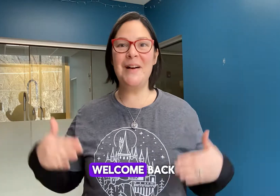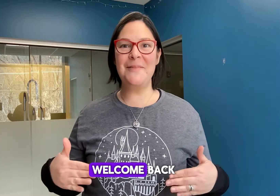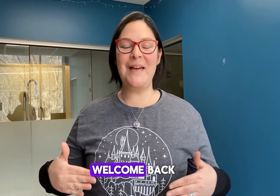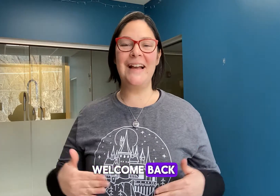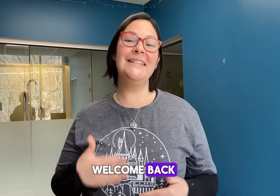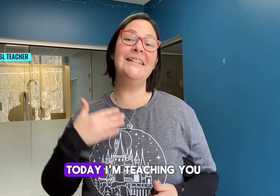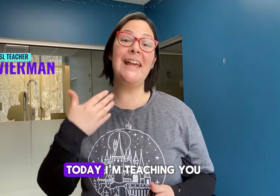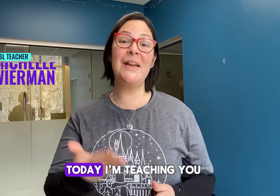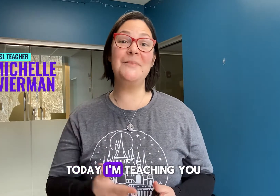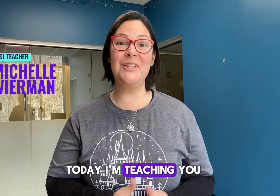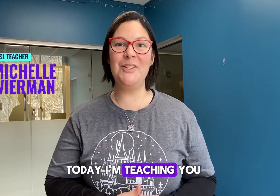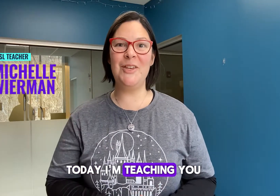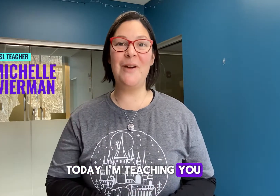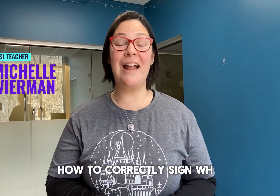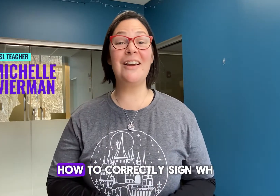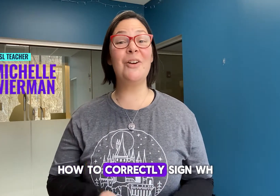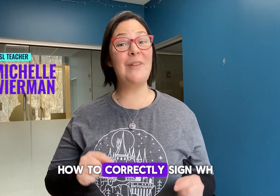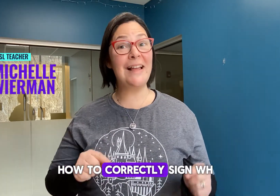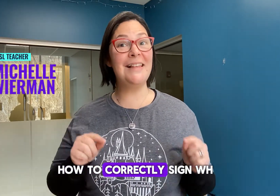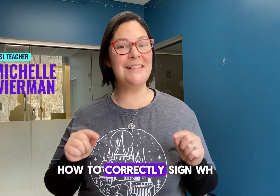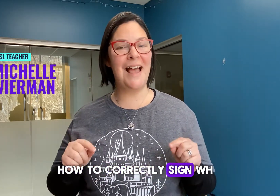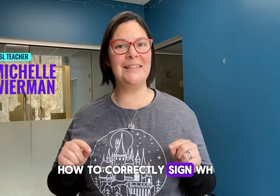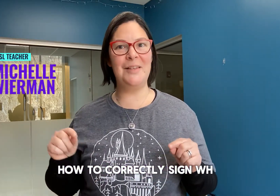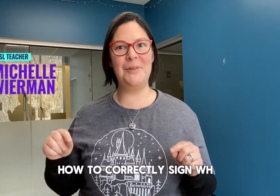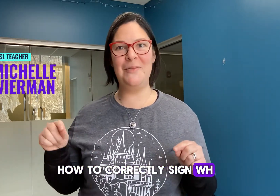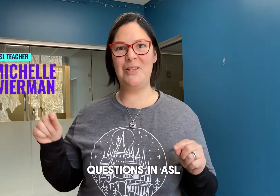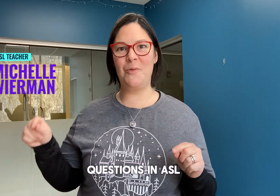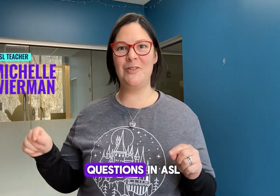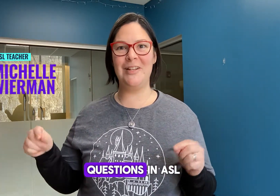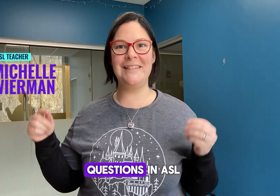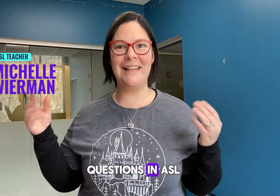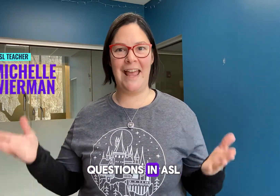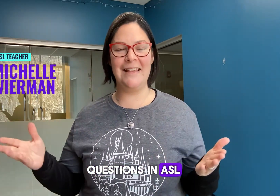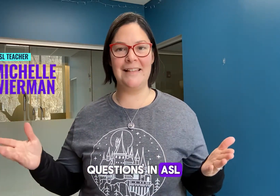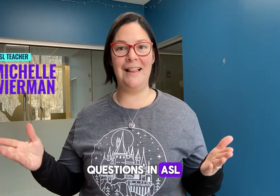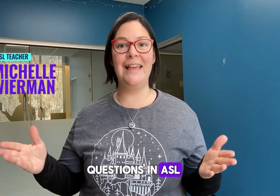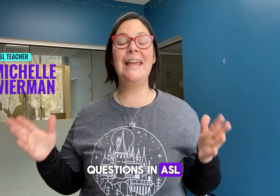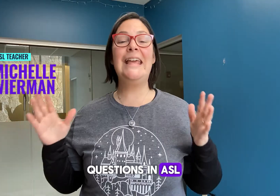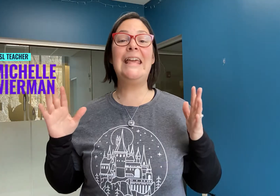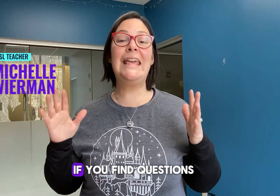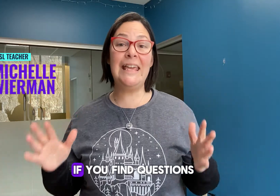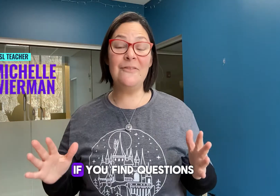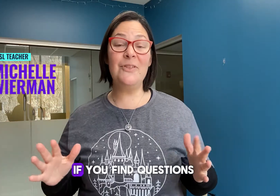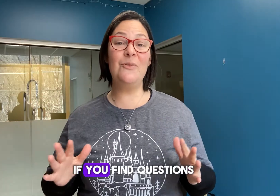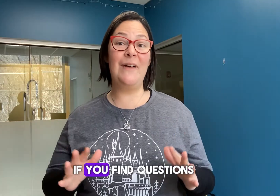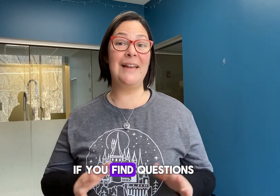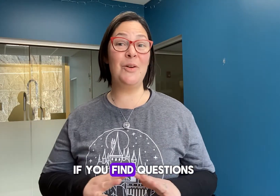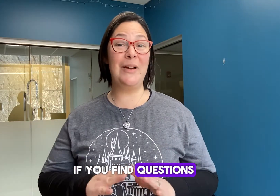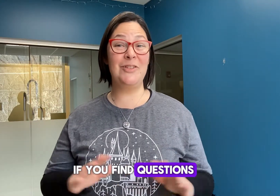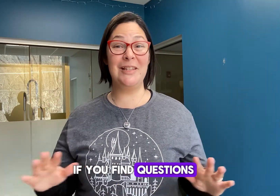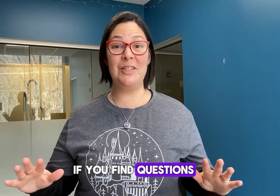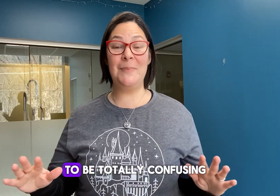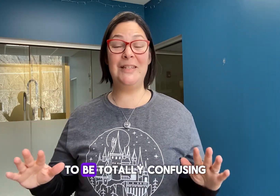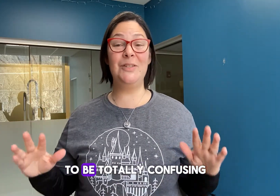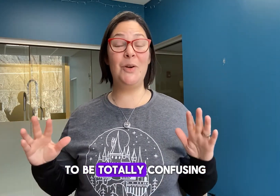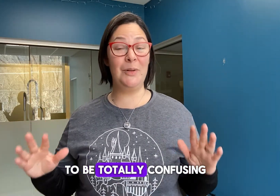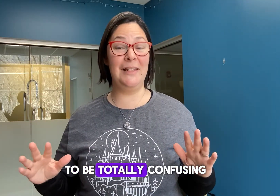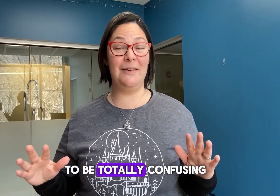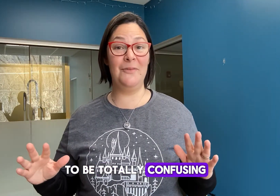Welcome back. Today I'm teaching you how to correctly sign WH questions in ASL. If you find questions to be totally confusing